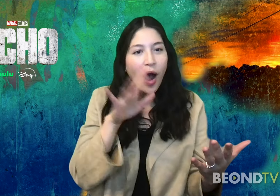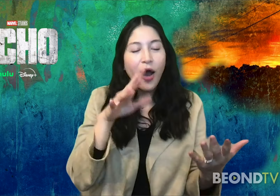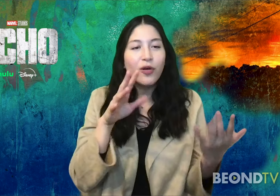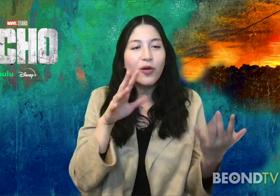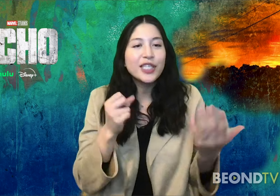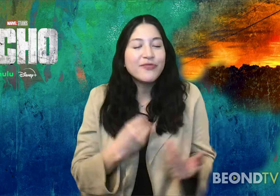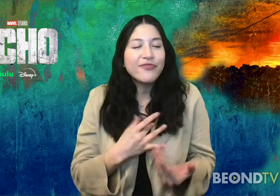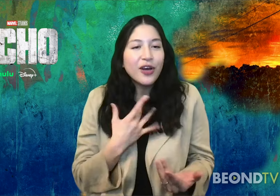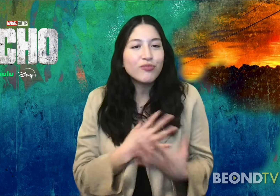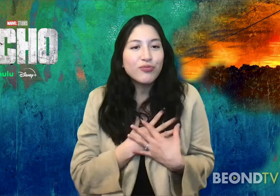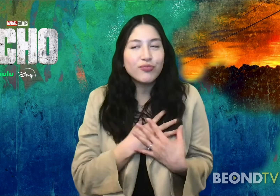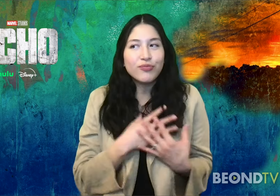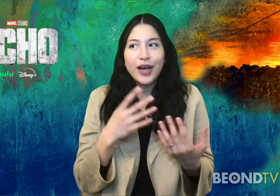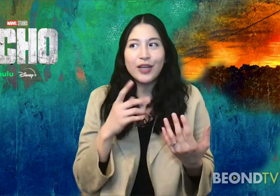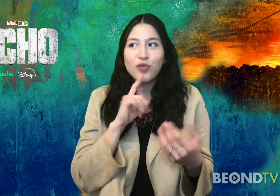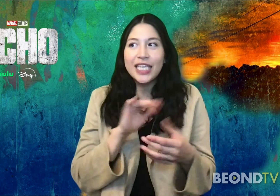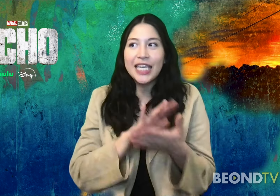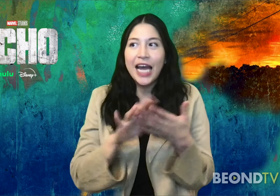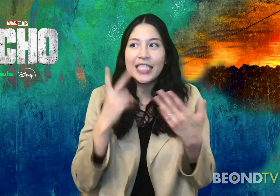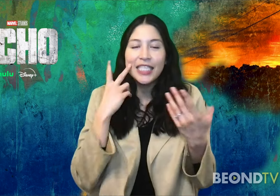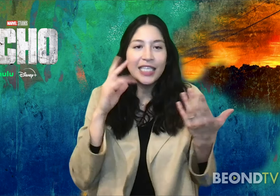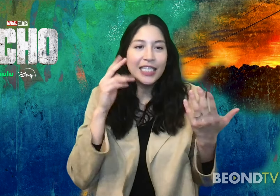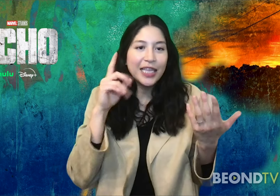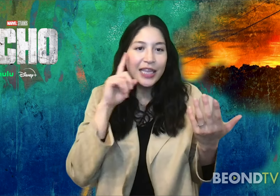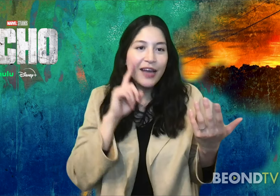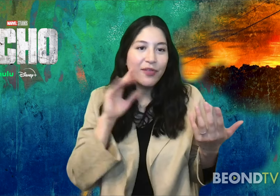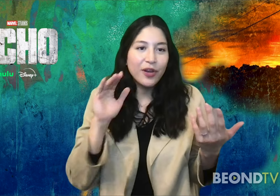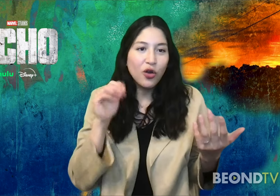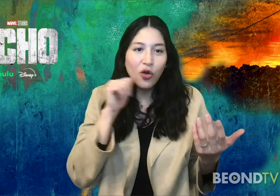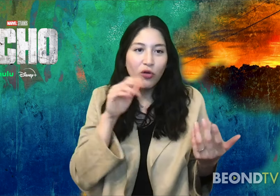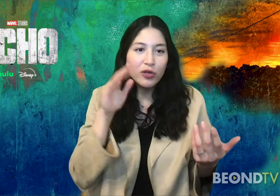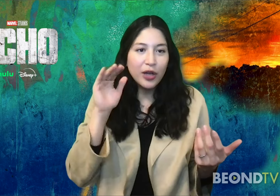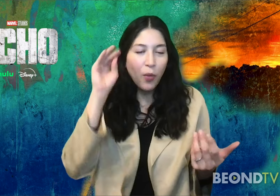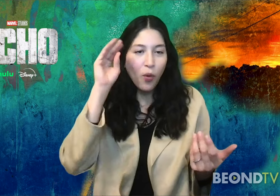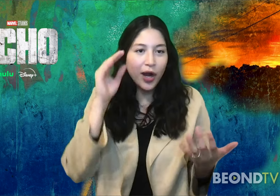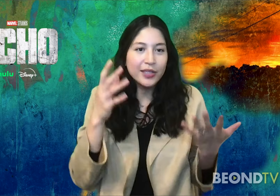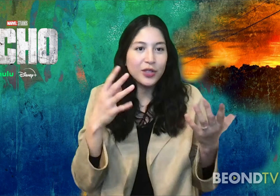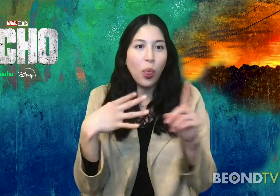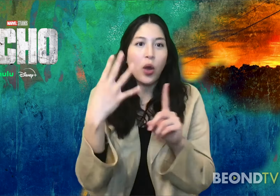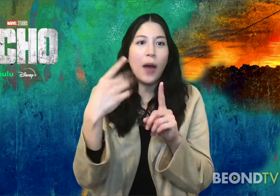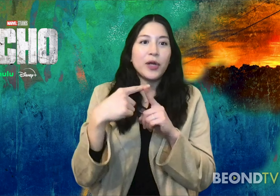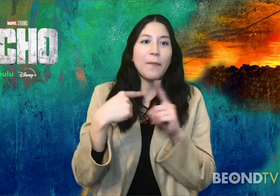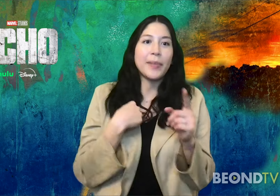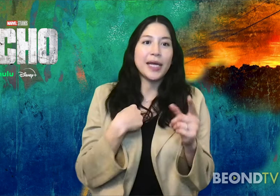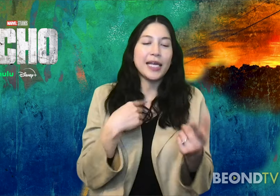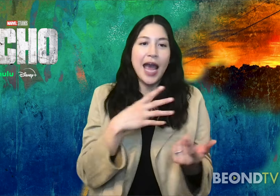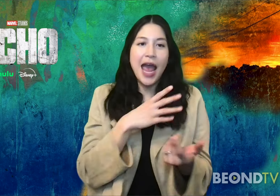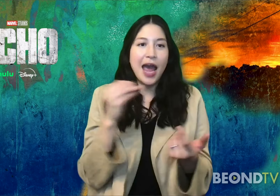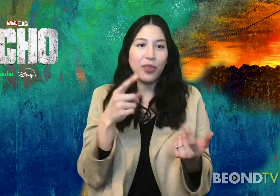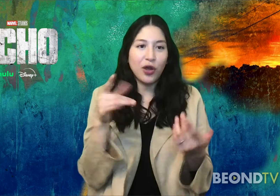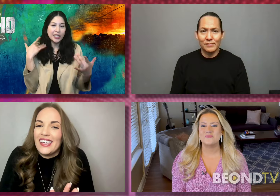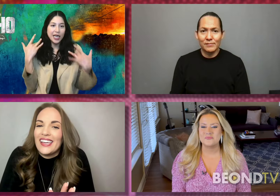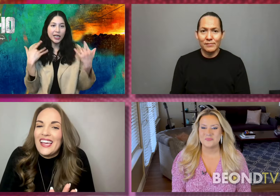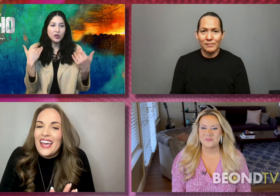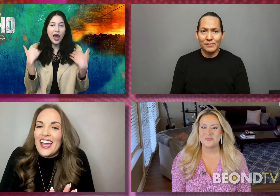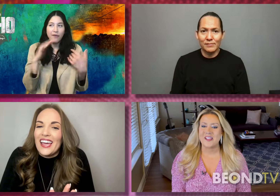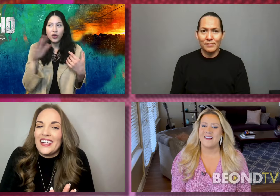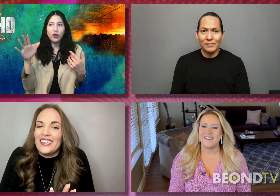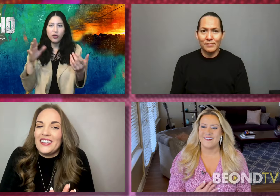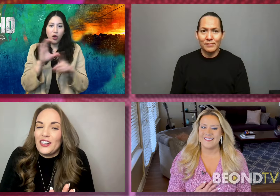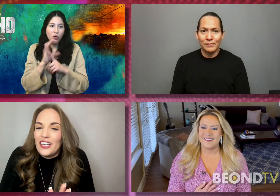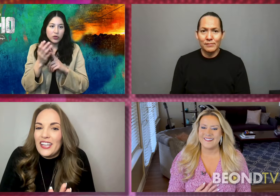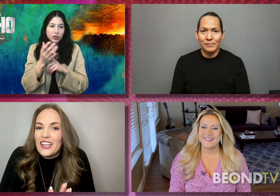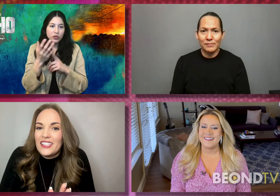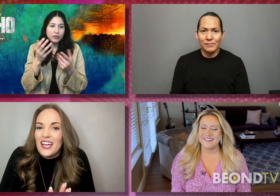MCU. This is such a huge thing. And it's just wild. And it's very heartwarming to see deaf little girls and boys look up to me